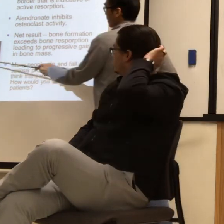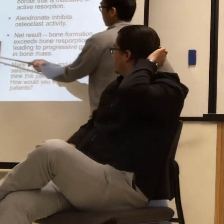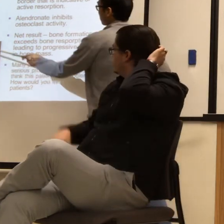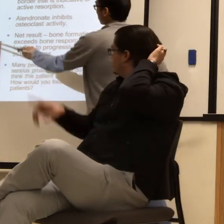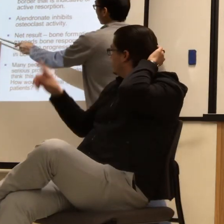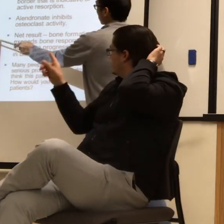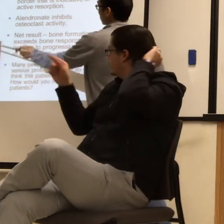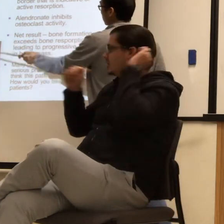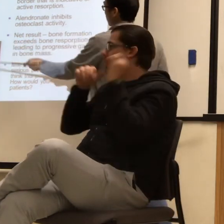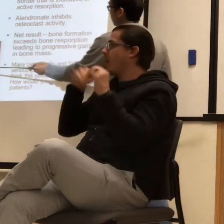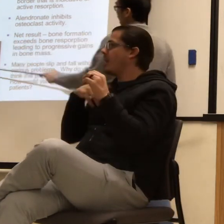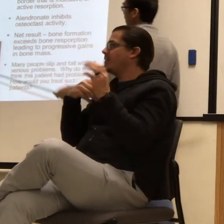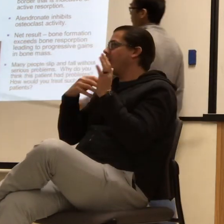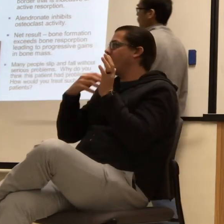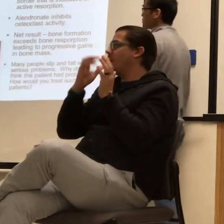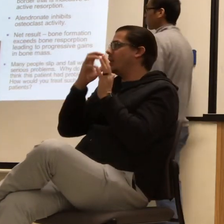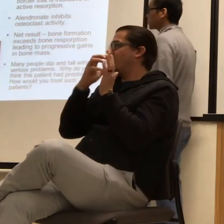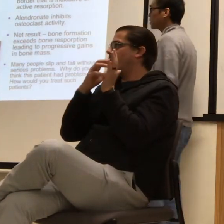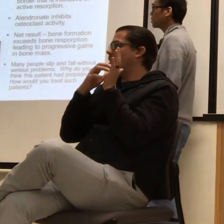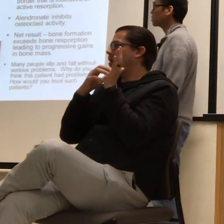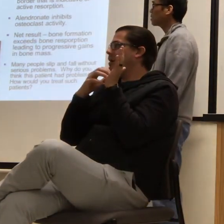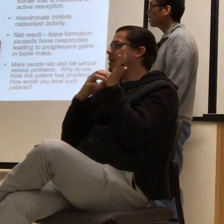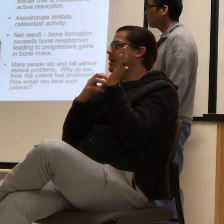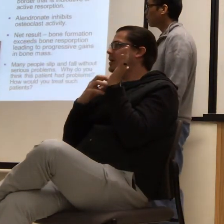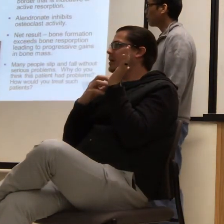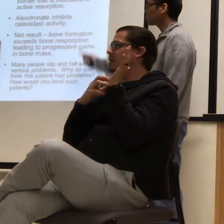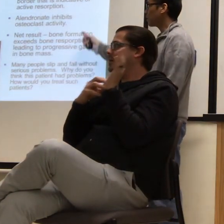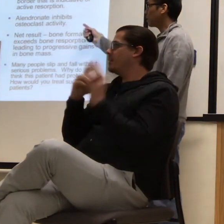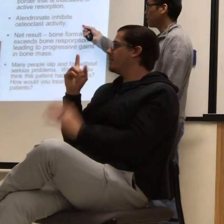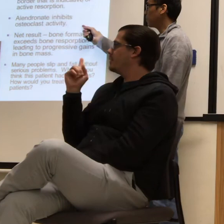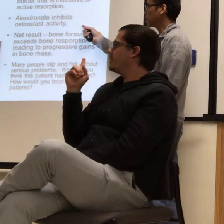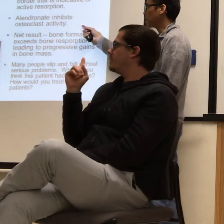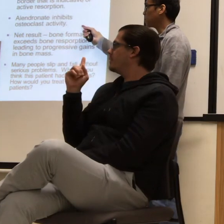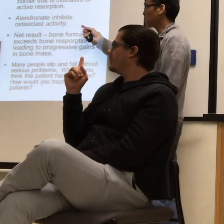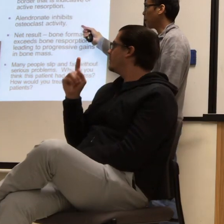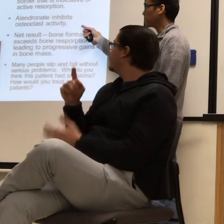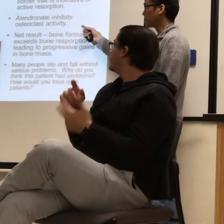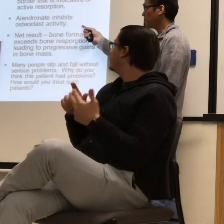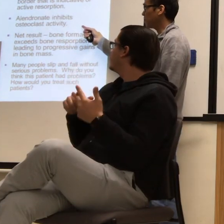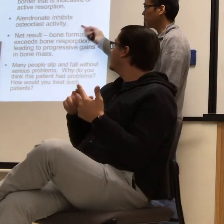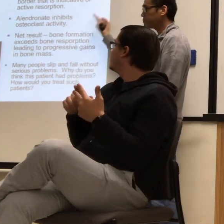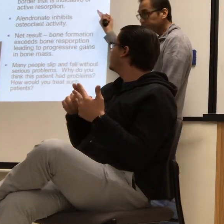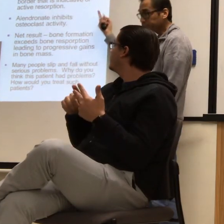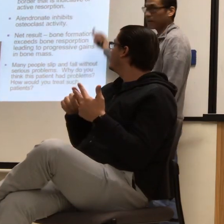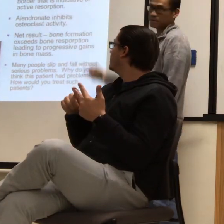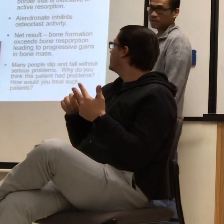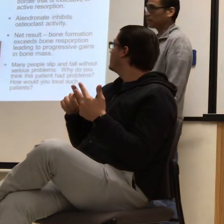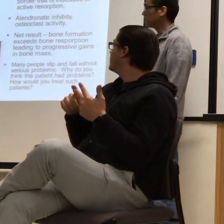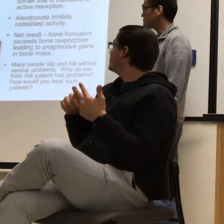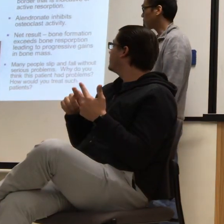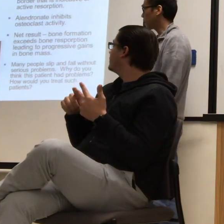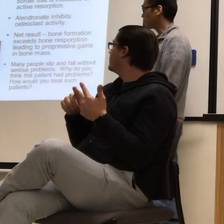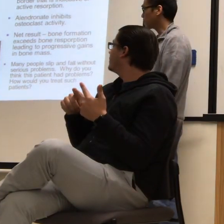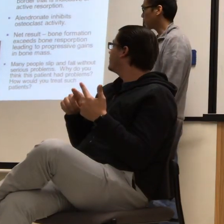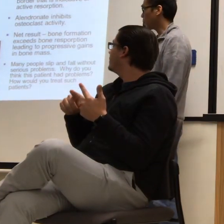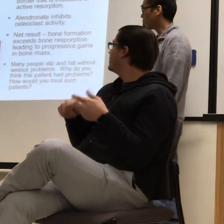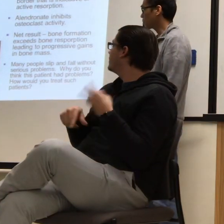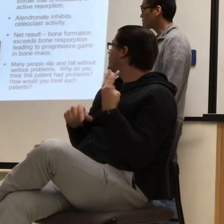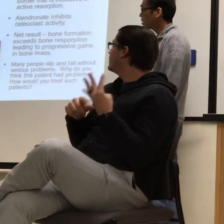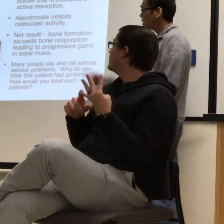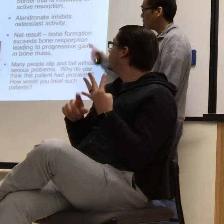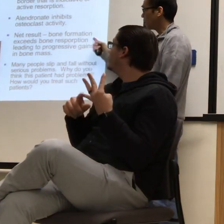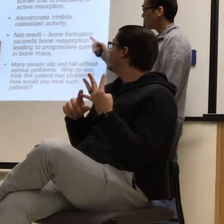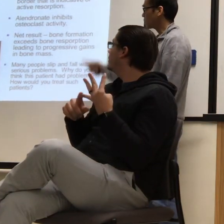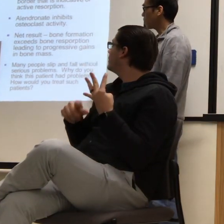that's indicative of active resorption. Alendronate inhibits osteoclast activity, basically. Okay, so that's how it